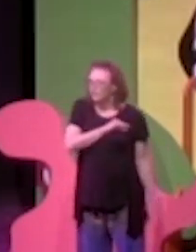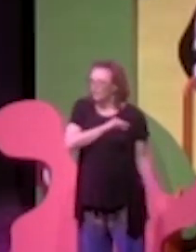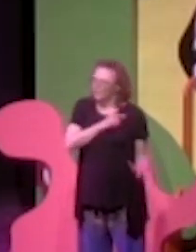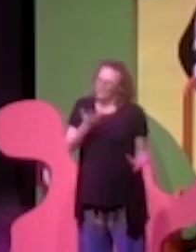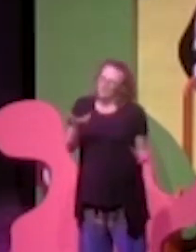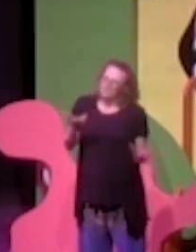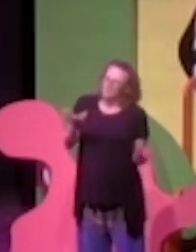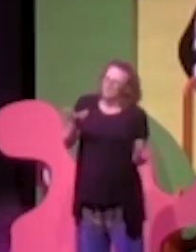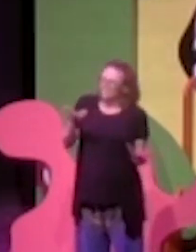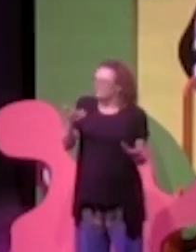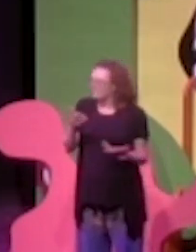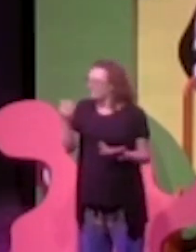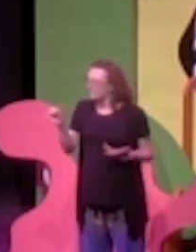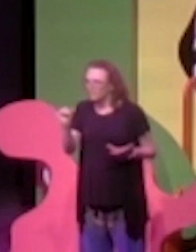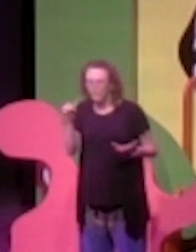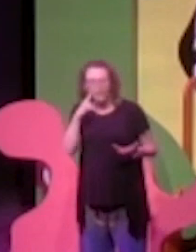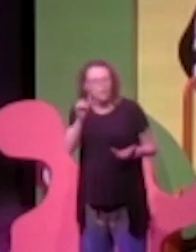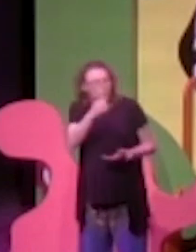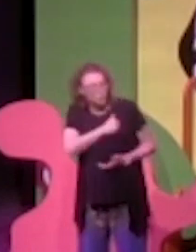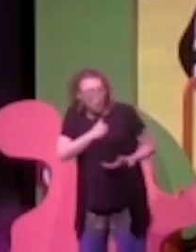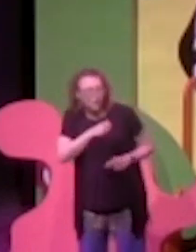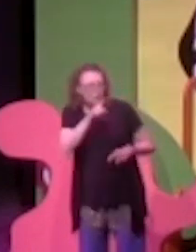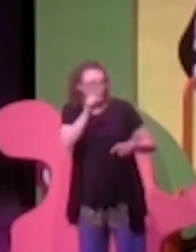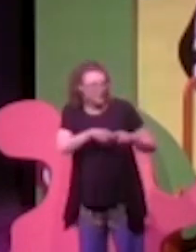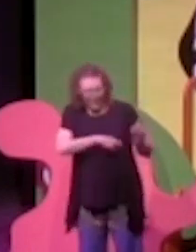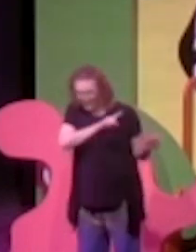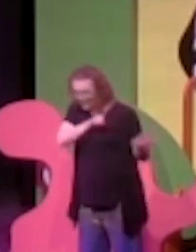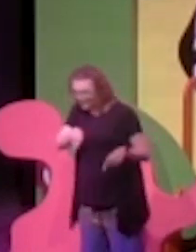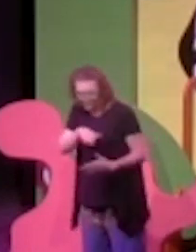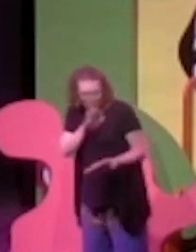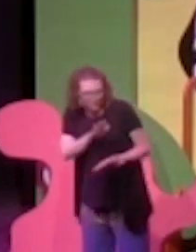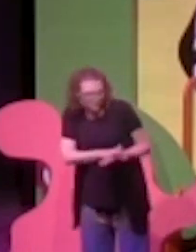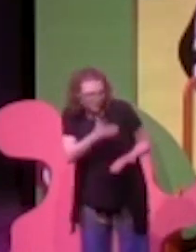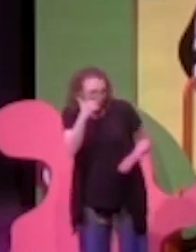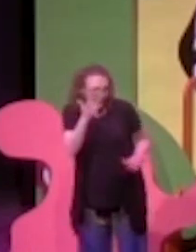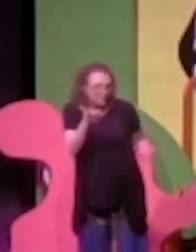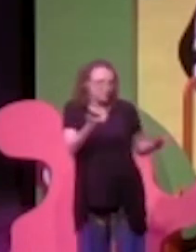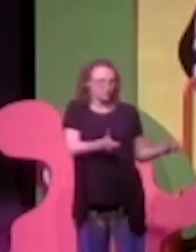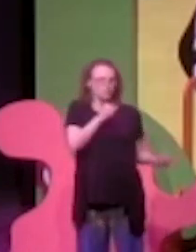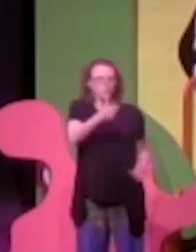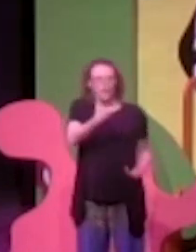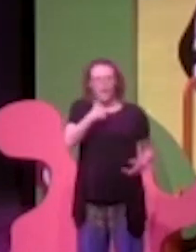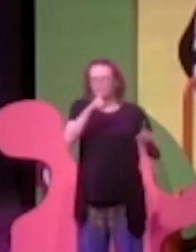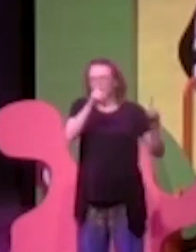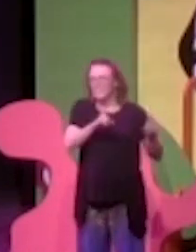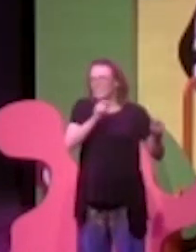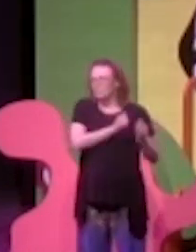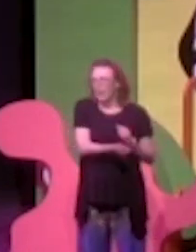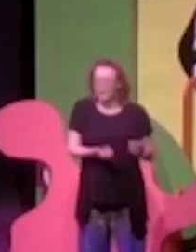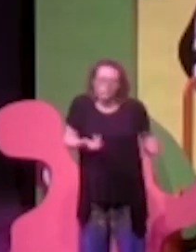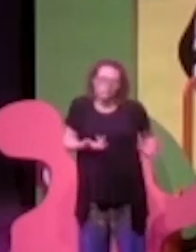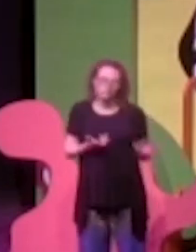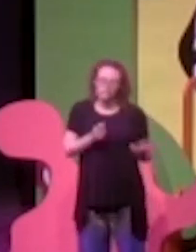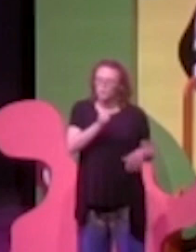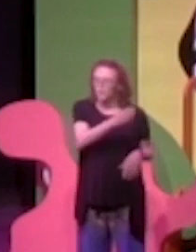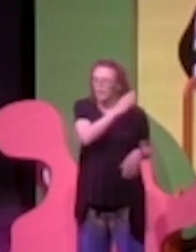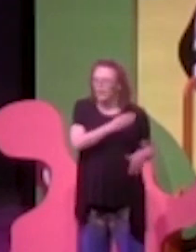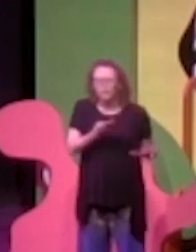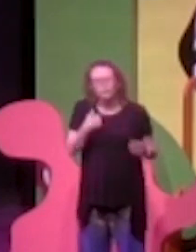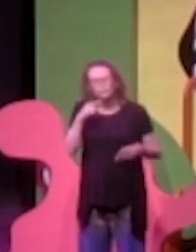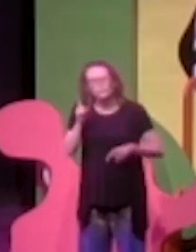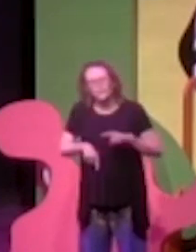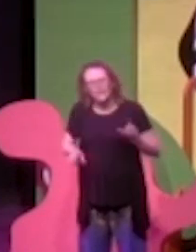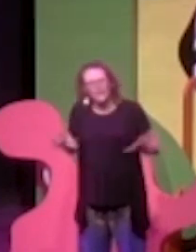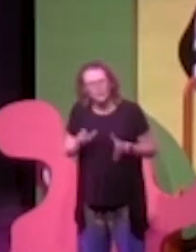sorry, you can't teach dance in our school because you don't have the right credentials. So we need to make space to authorize and figure